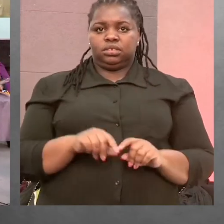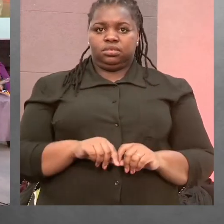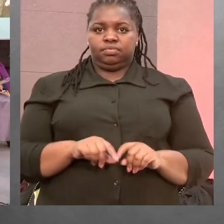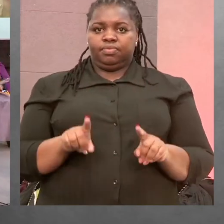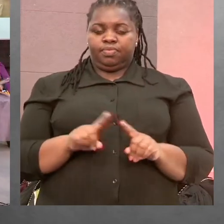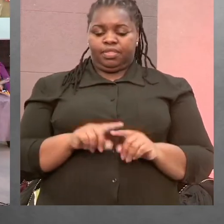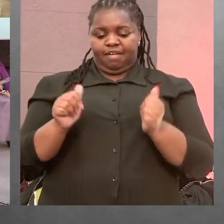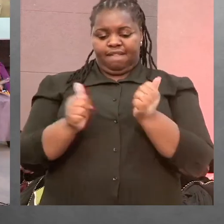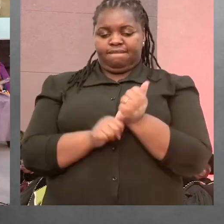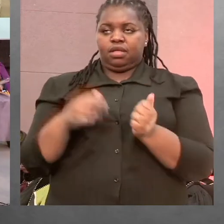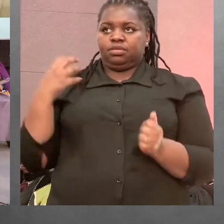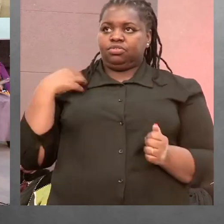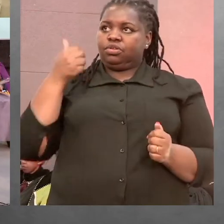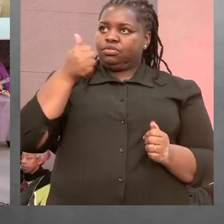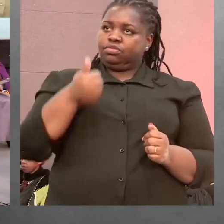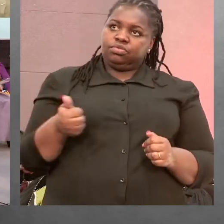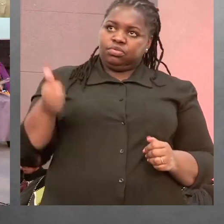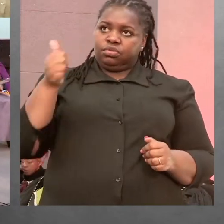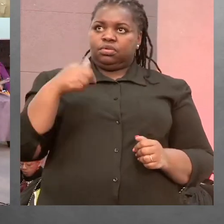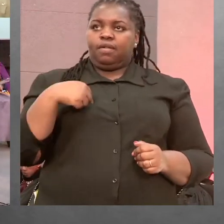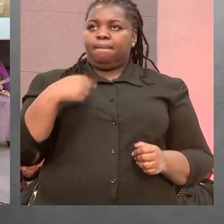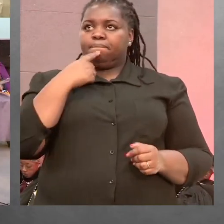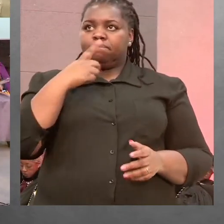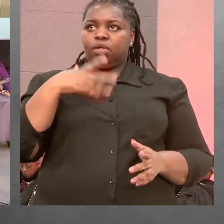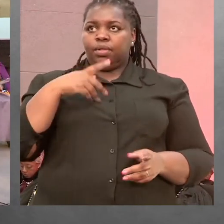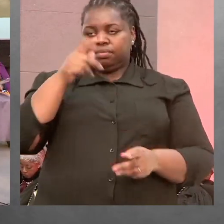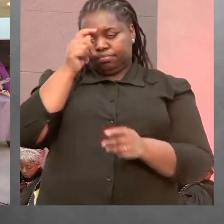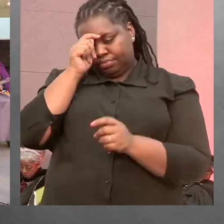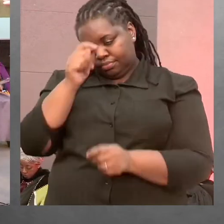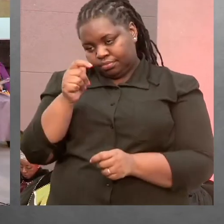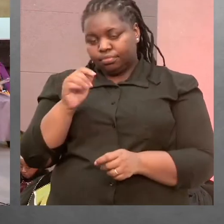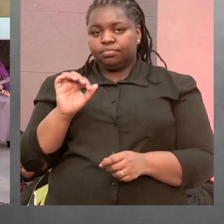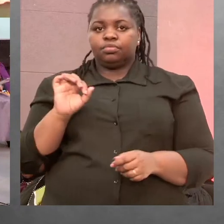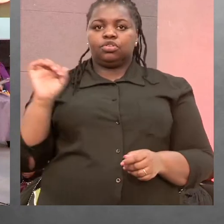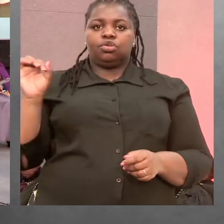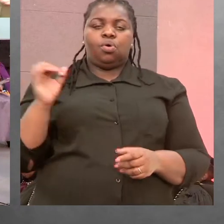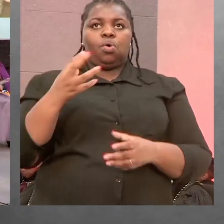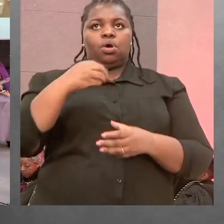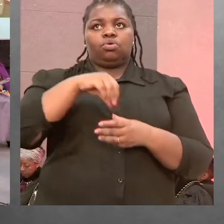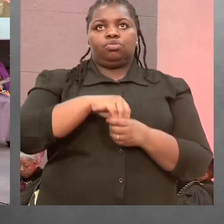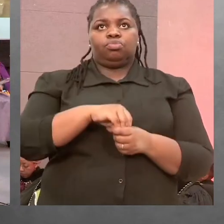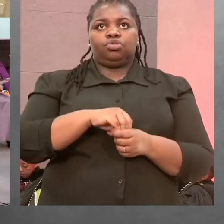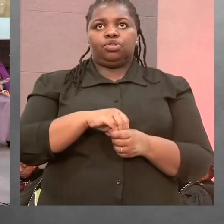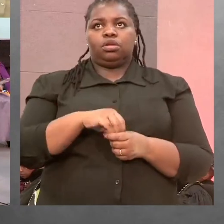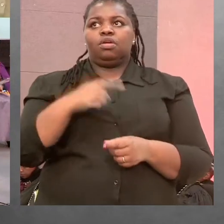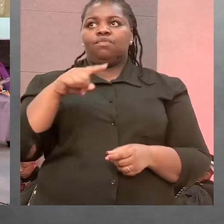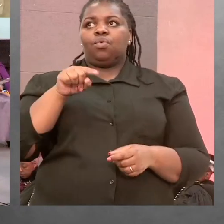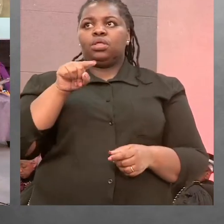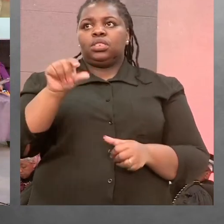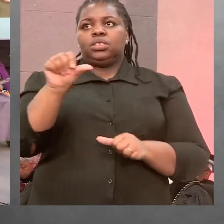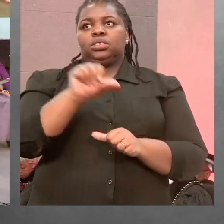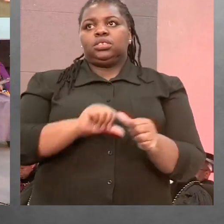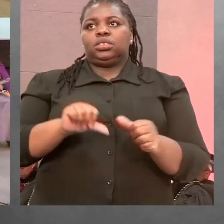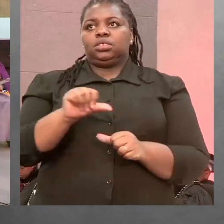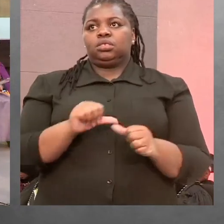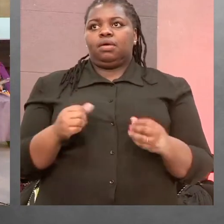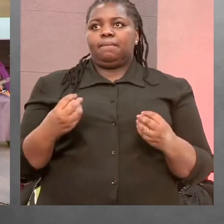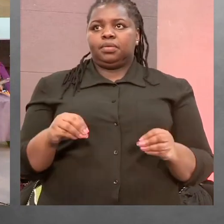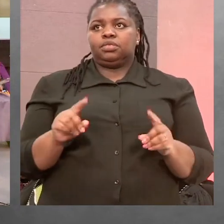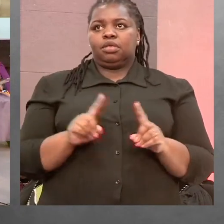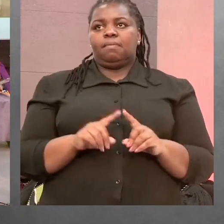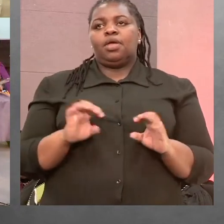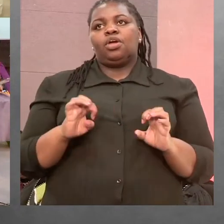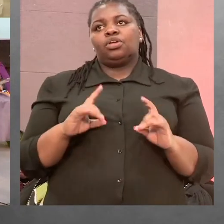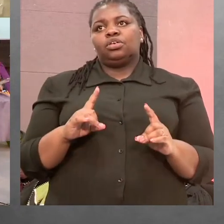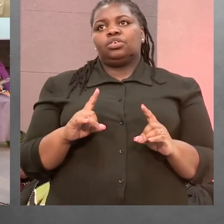Vice Chancellor, I take immense pride in acknowledging your invaluable contributions to the sciences, business, and